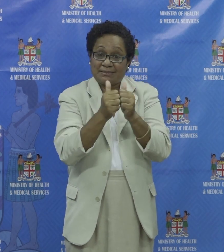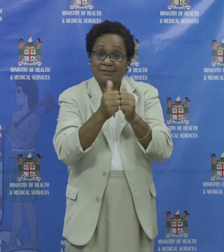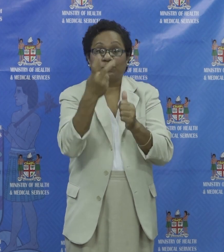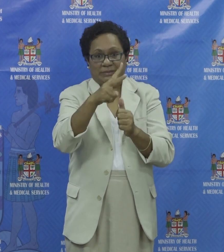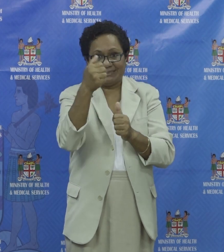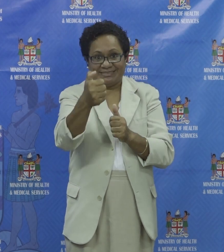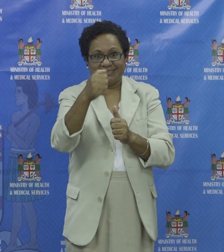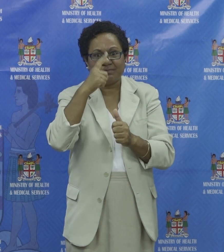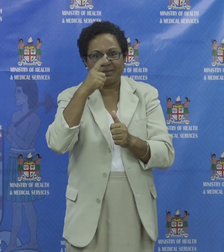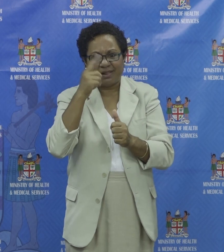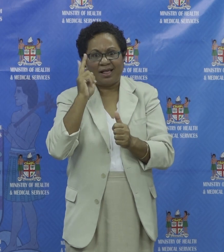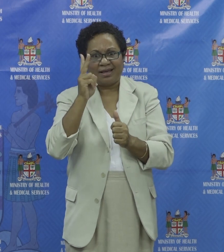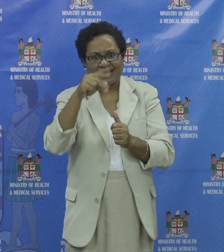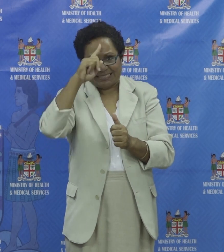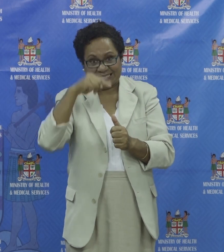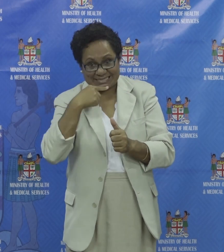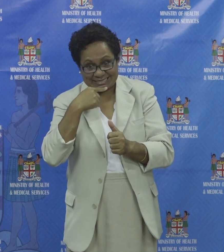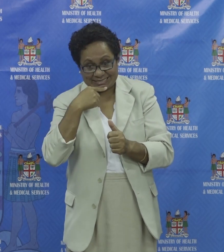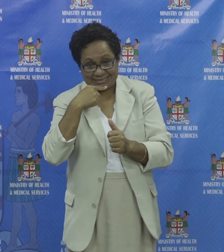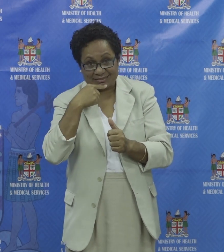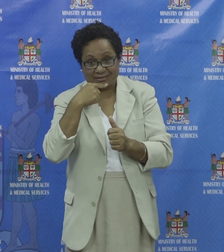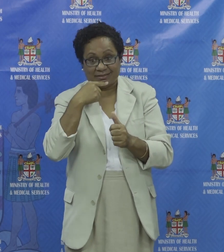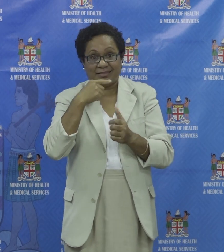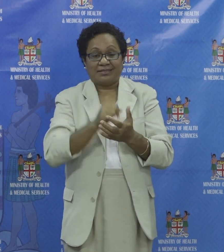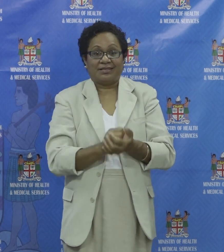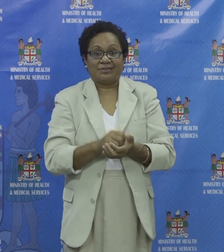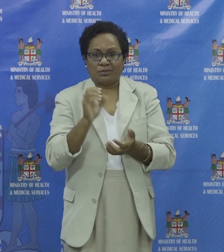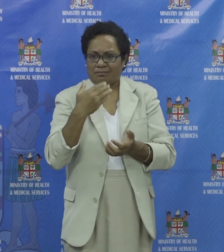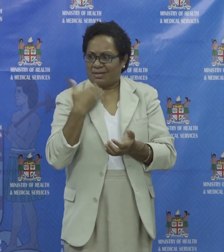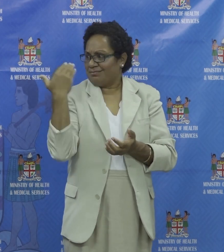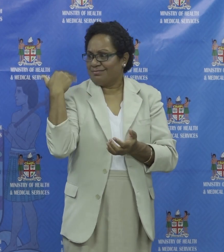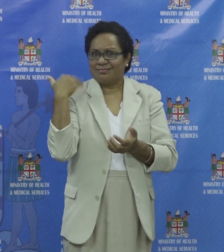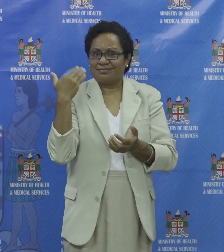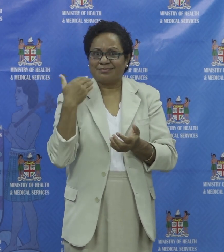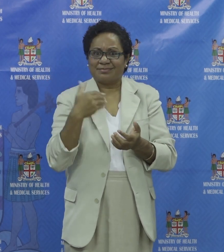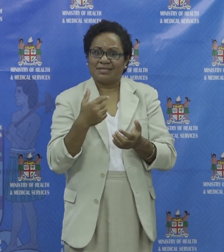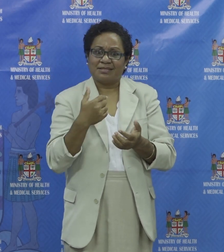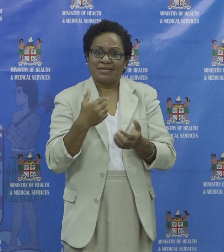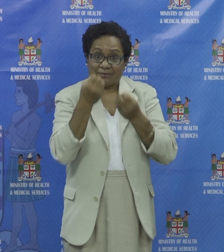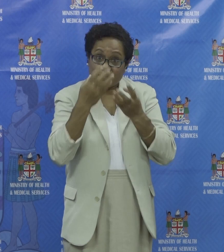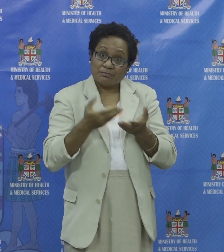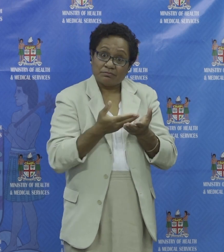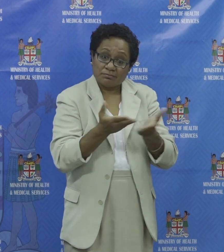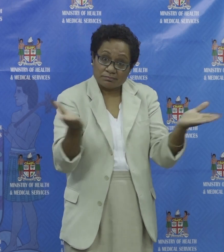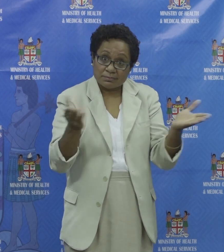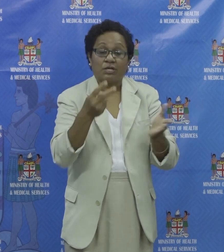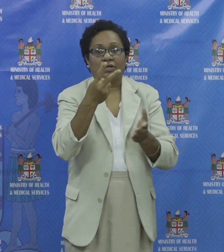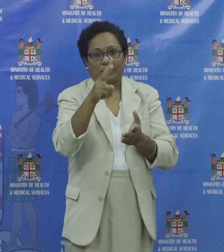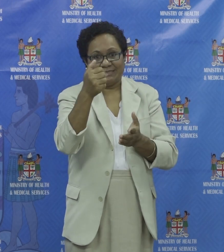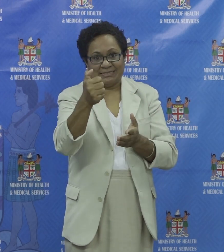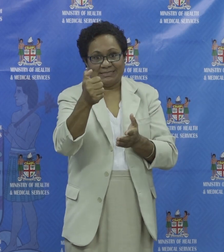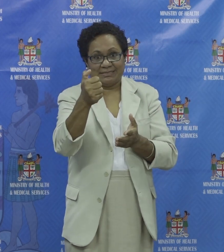cases that have been announced, that have been reported in my previous statement, we now report 9 new cases this evening.